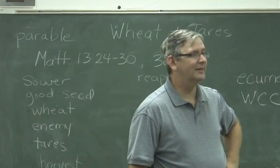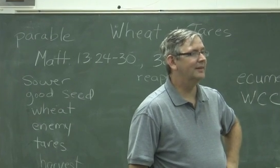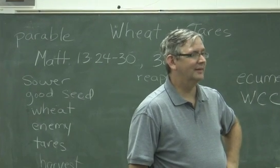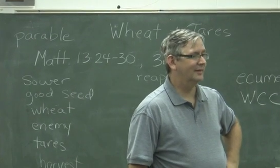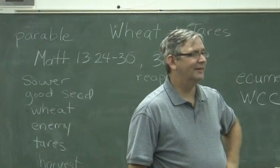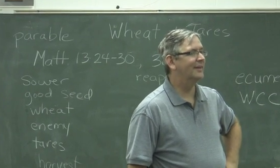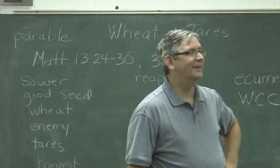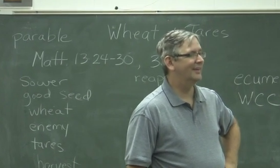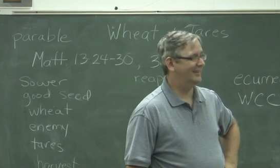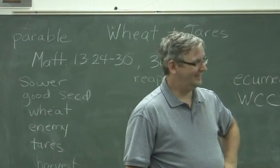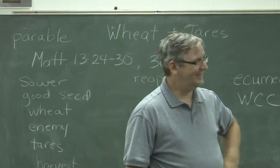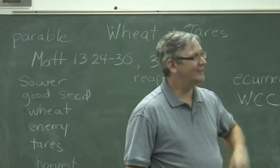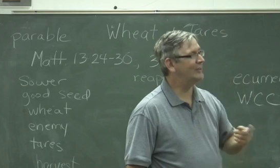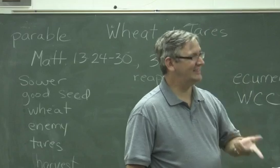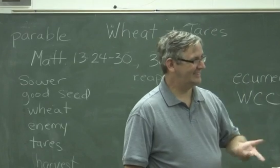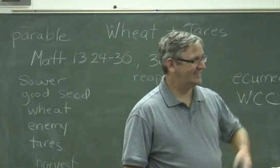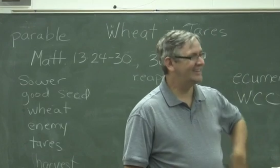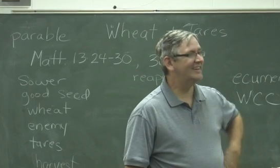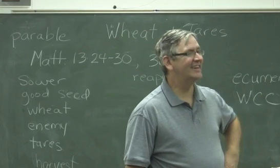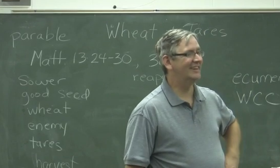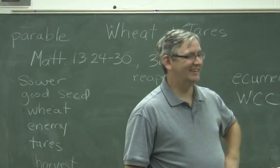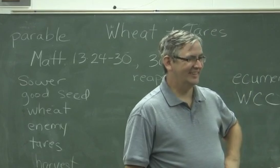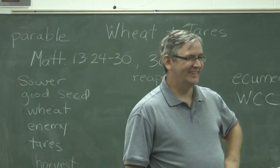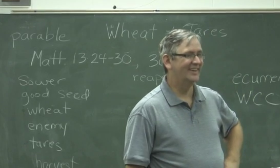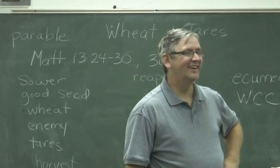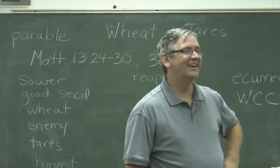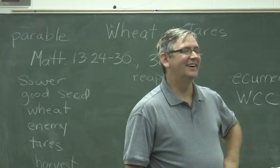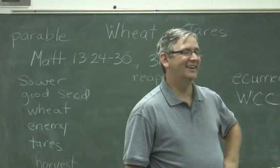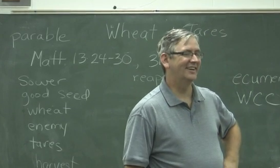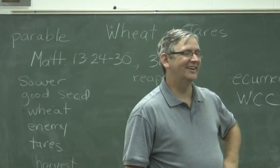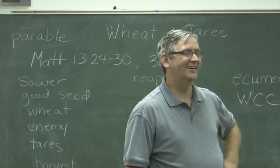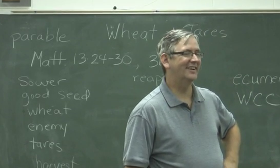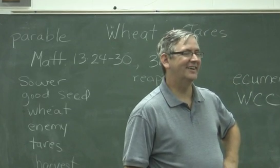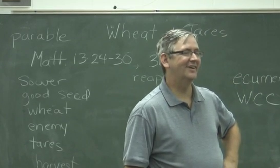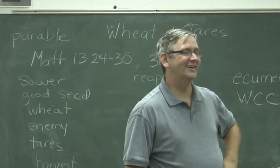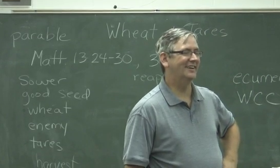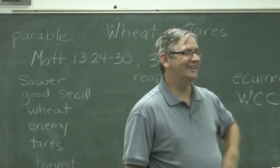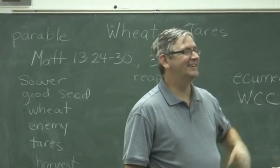And now you're talking about missionaries as the other way around. Missionaries,